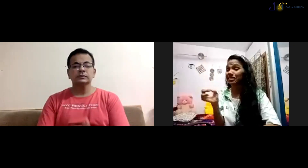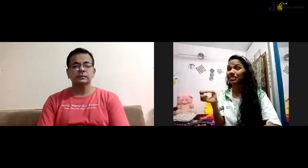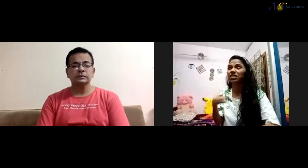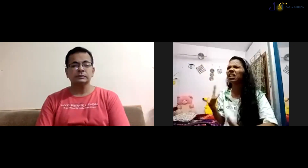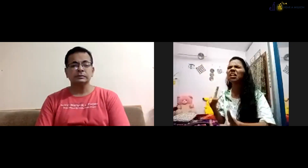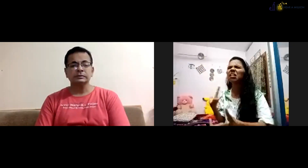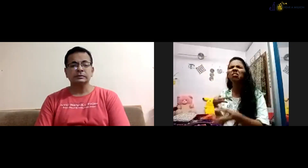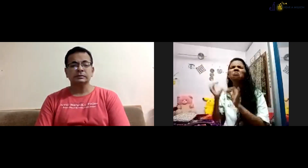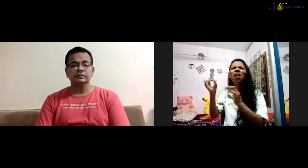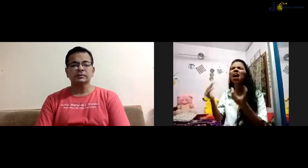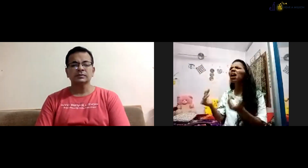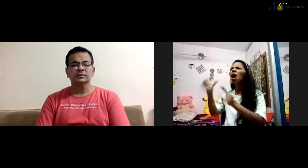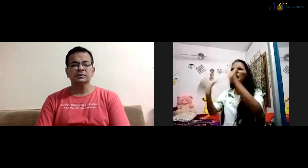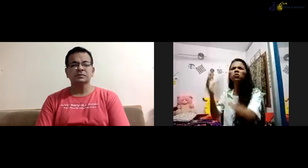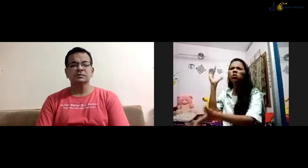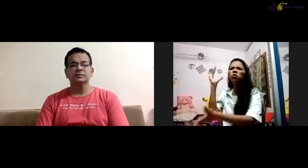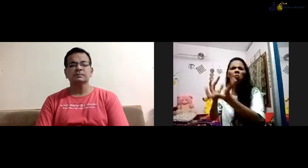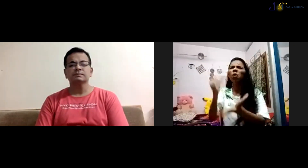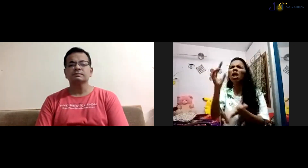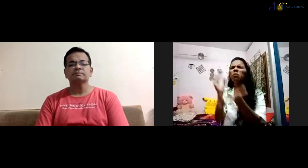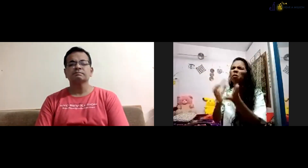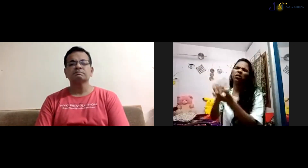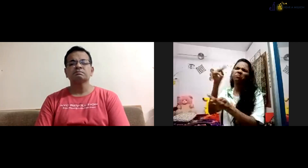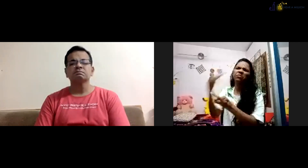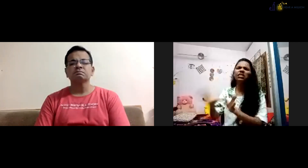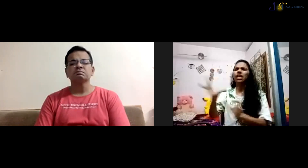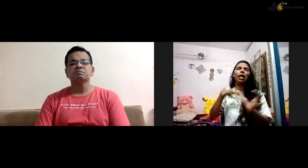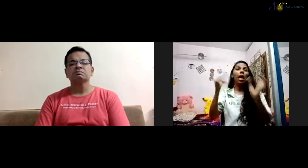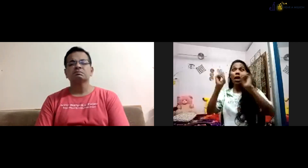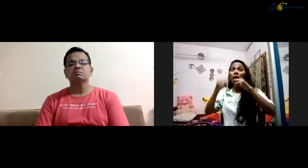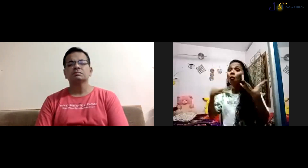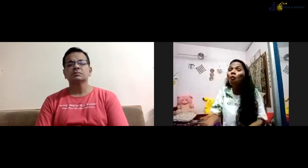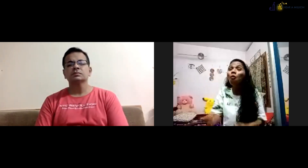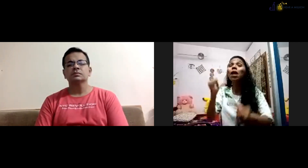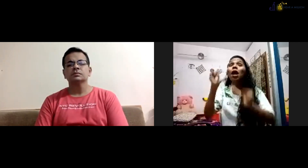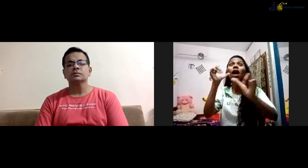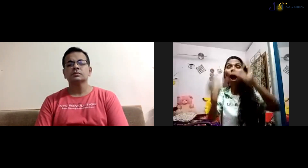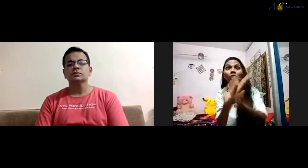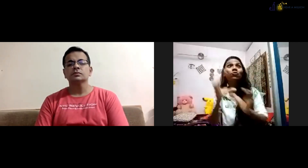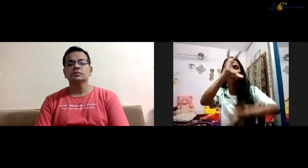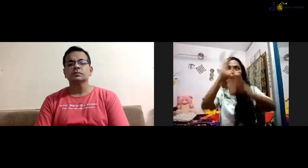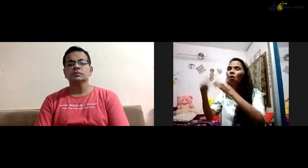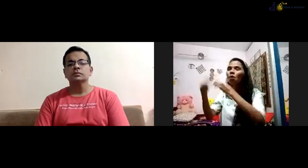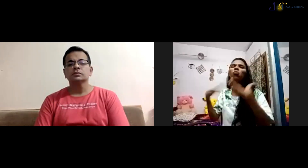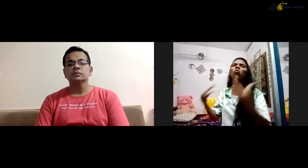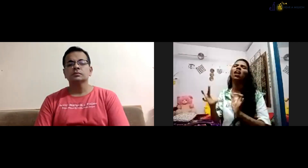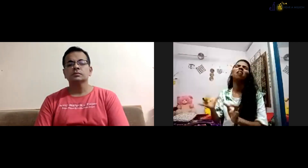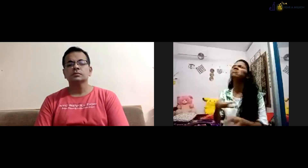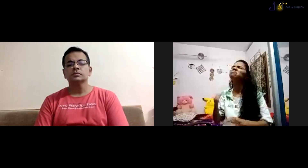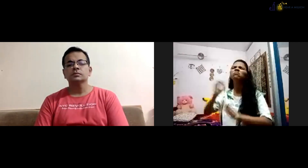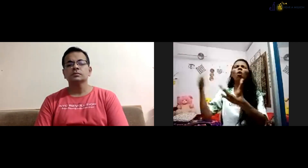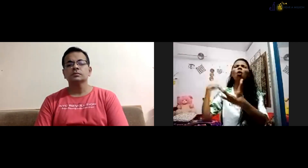disability. But you know, whenever I'm been discussing the things with other people, association members, they are not interested